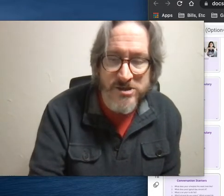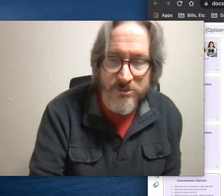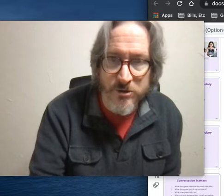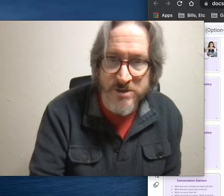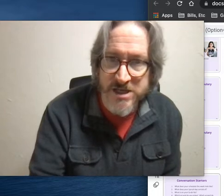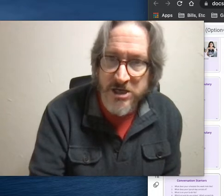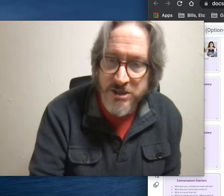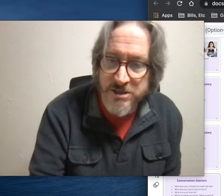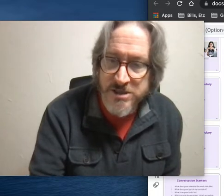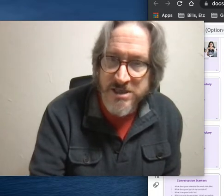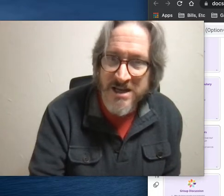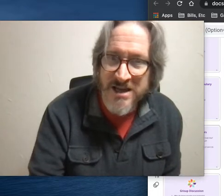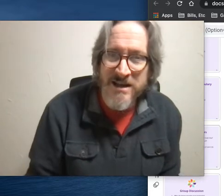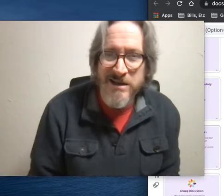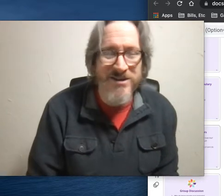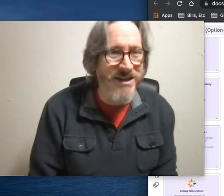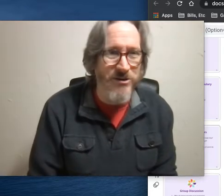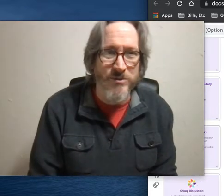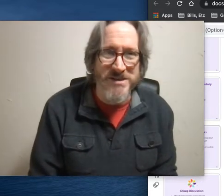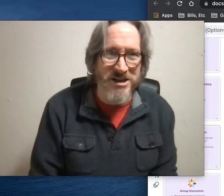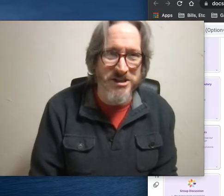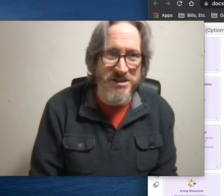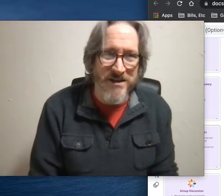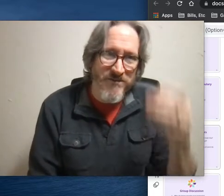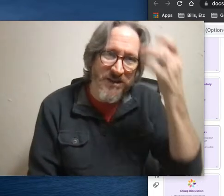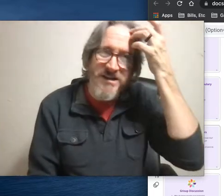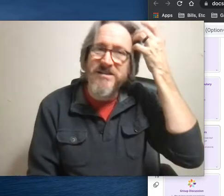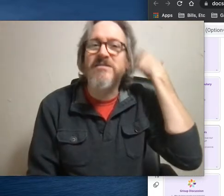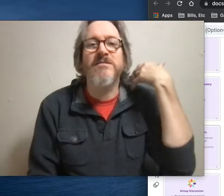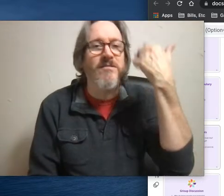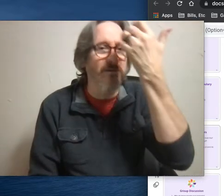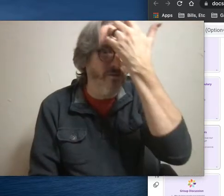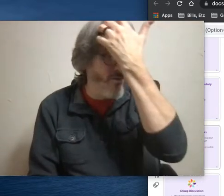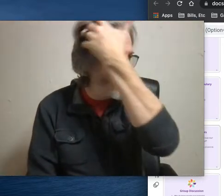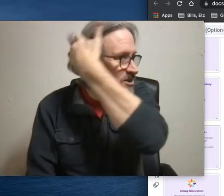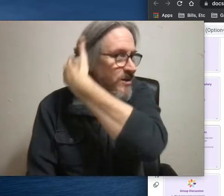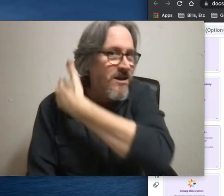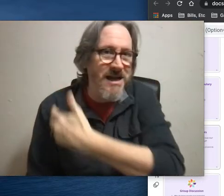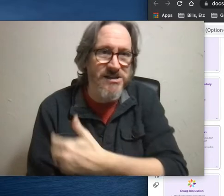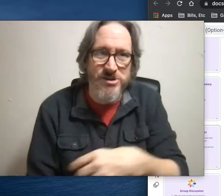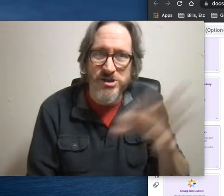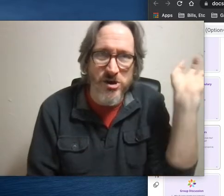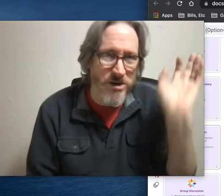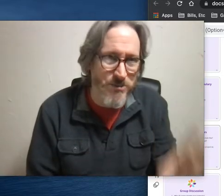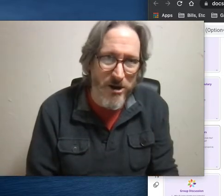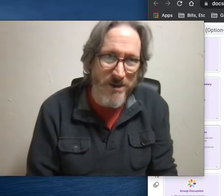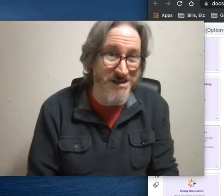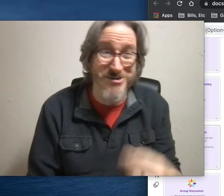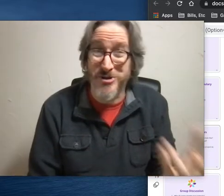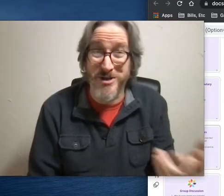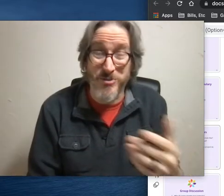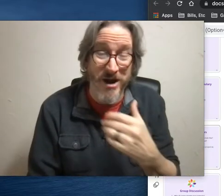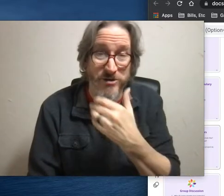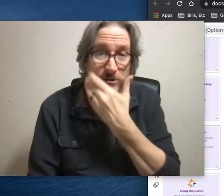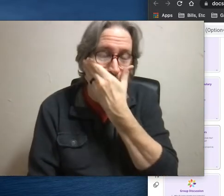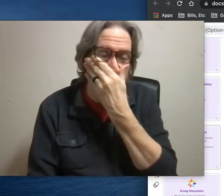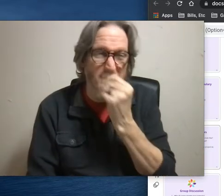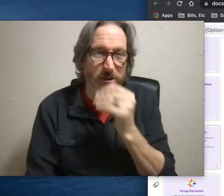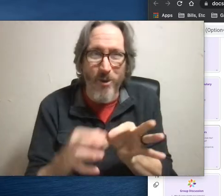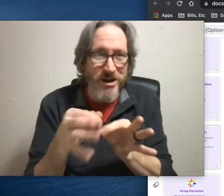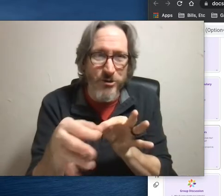And there's some group discussions. I don't like the group discussion. I feel like the ones we do in class are so much better because they're so much more